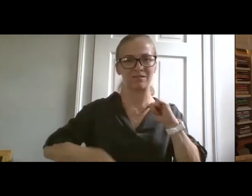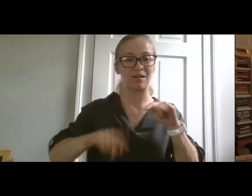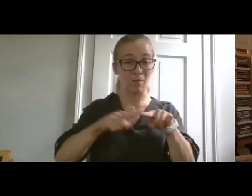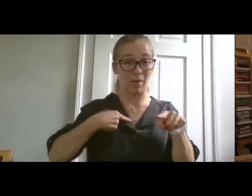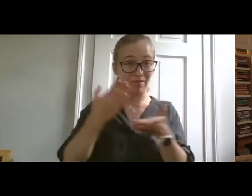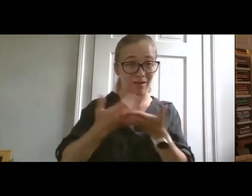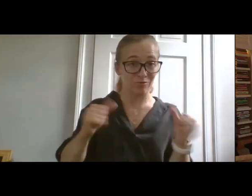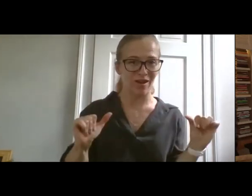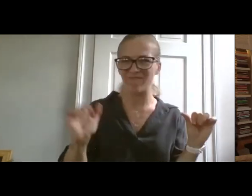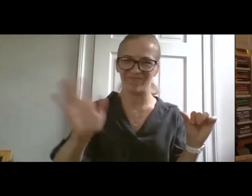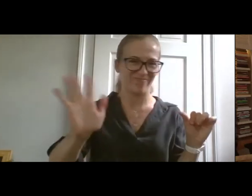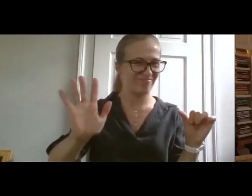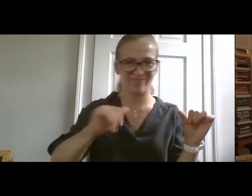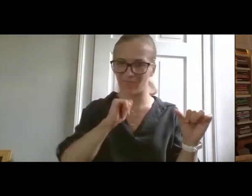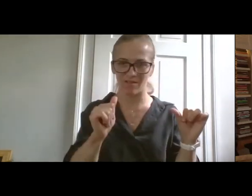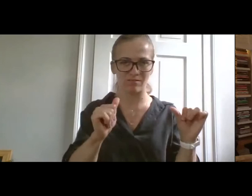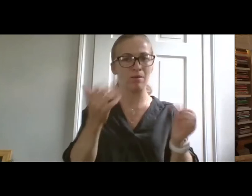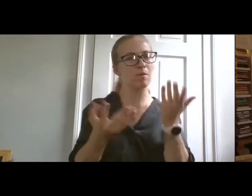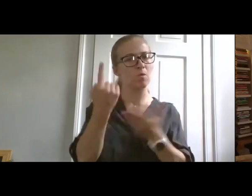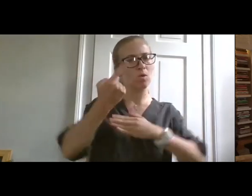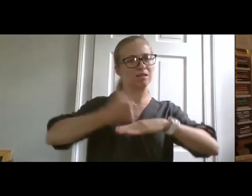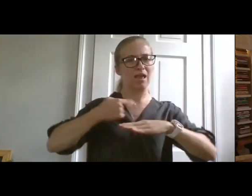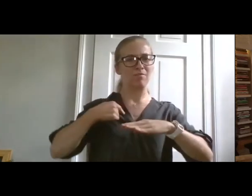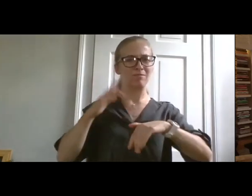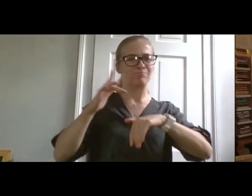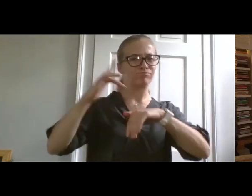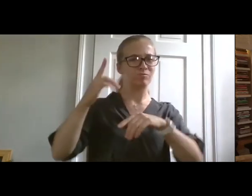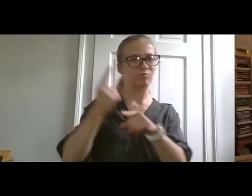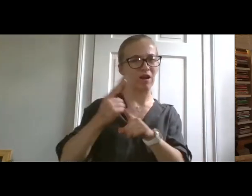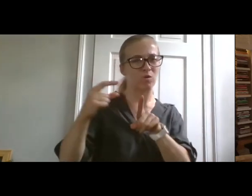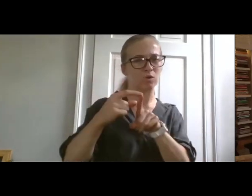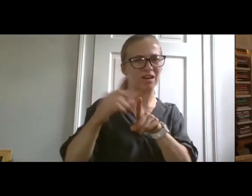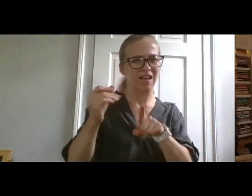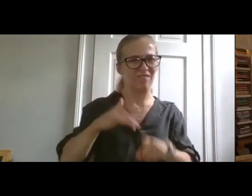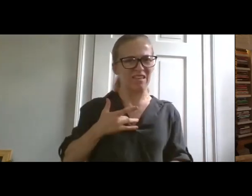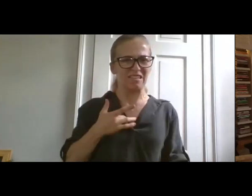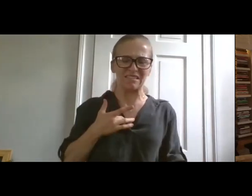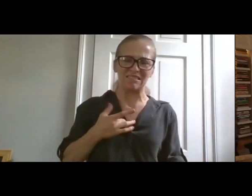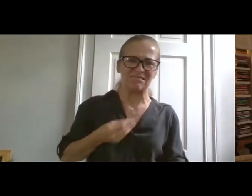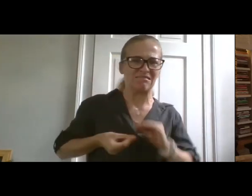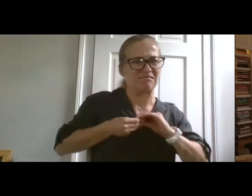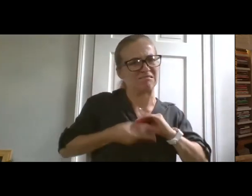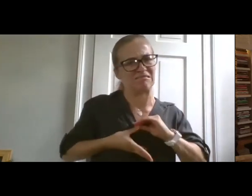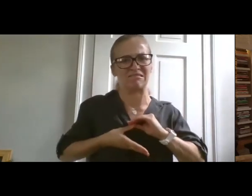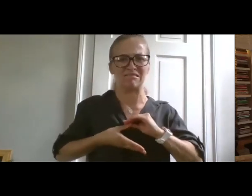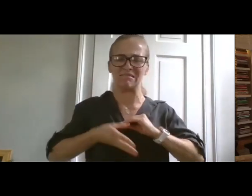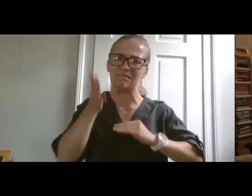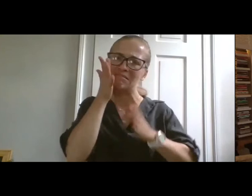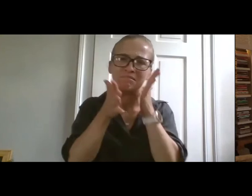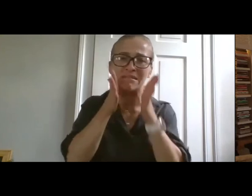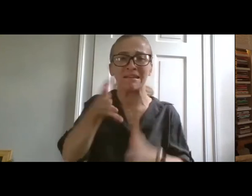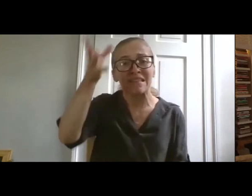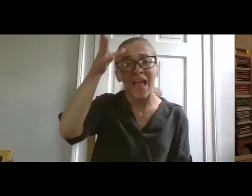trying. Maybe one day I'll land on the right word and feel ashamed about it, just awful. Daddy, I'll